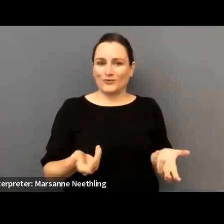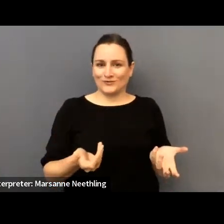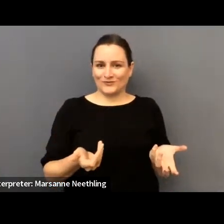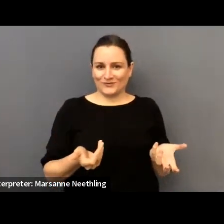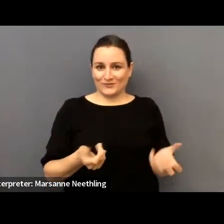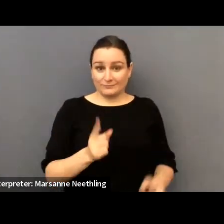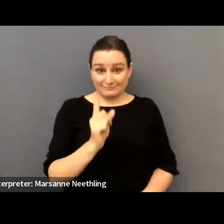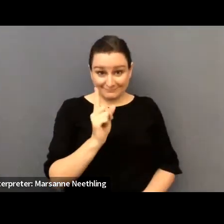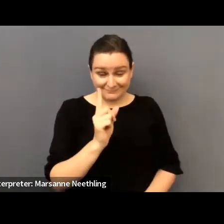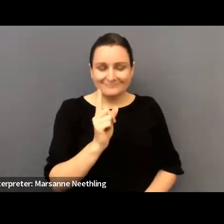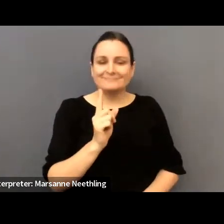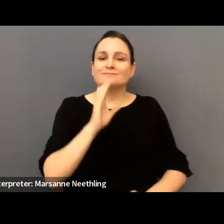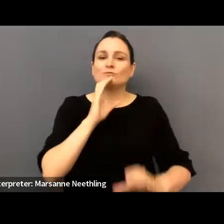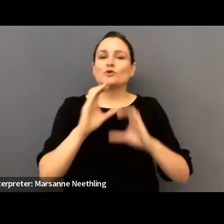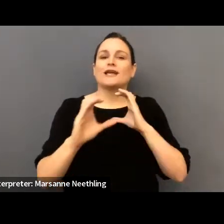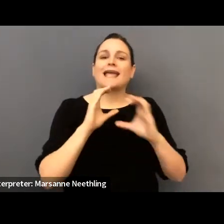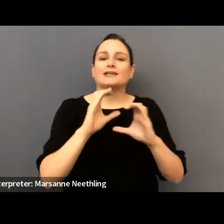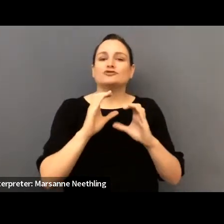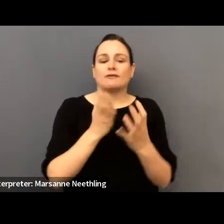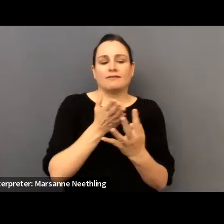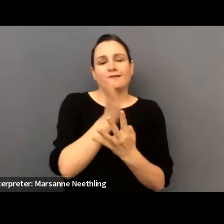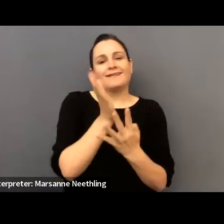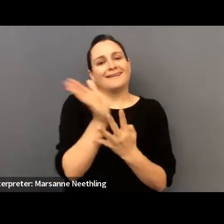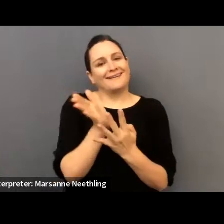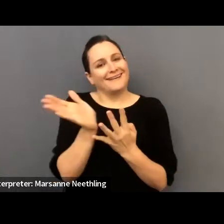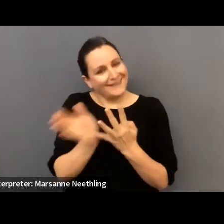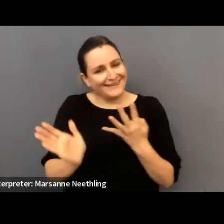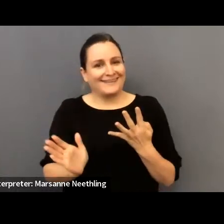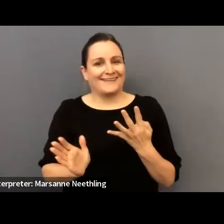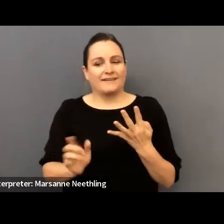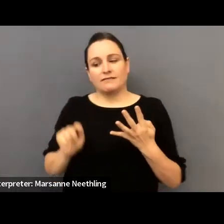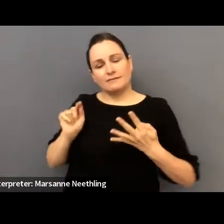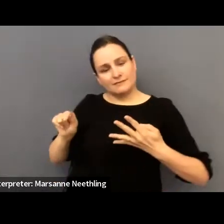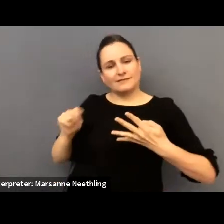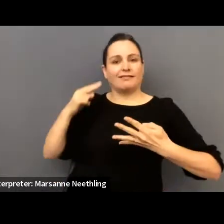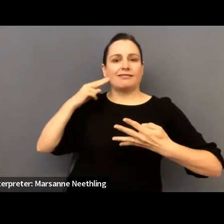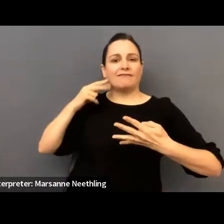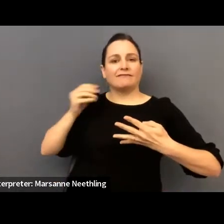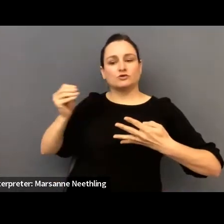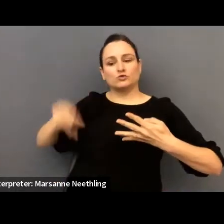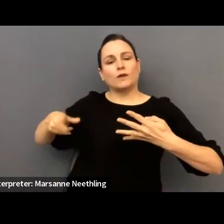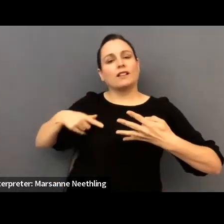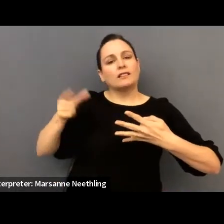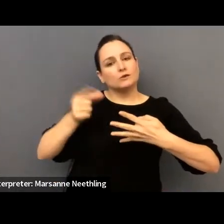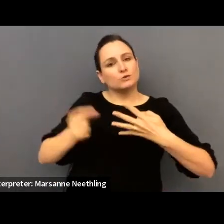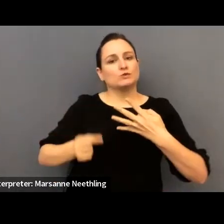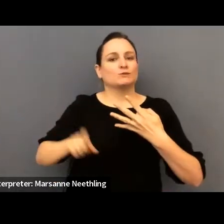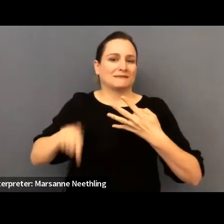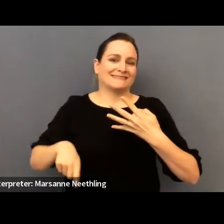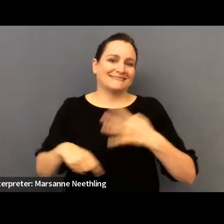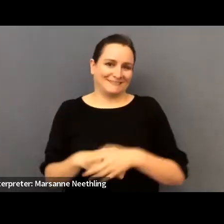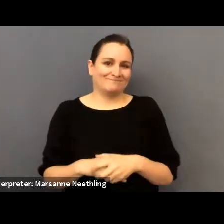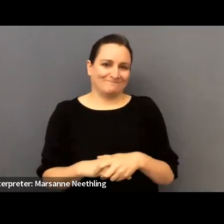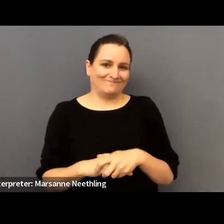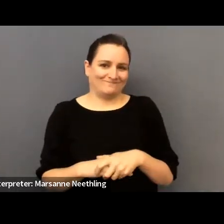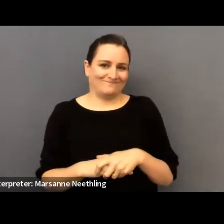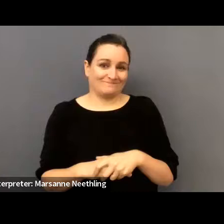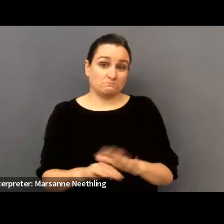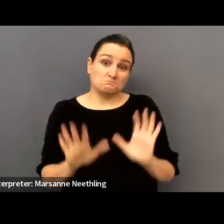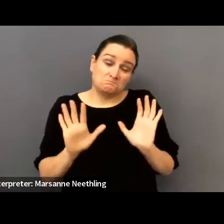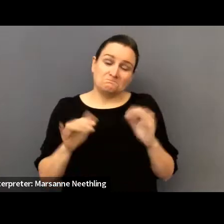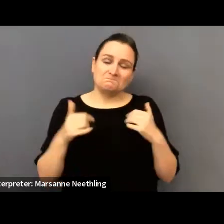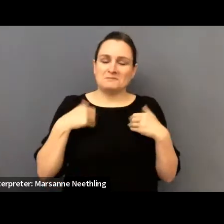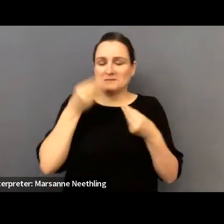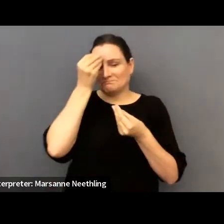of communication to provide access in different ways for students with disabilities. So I think, Neville, that is my